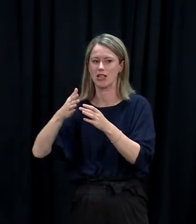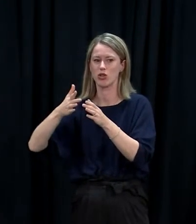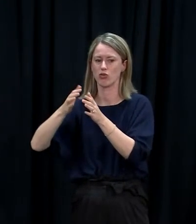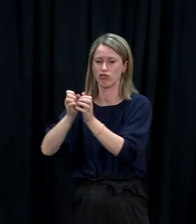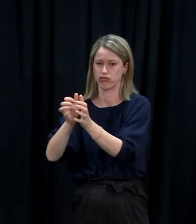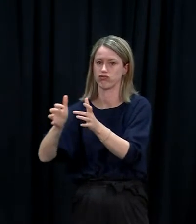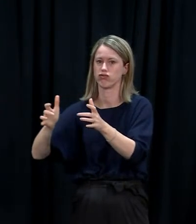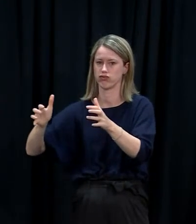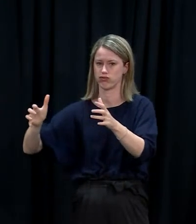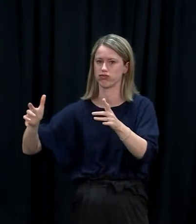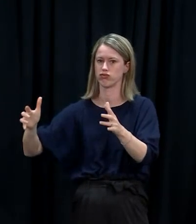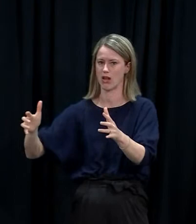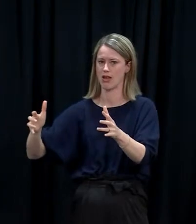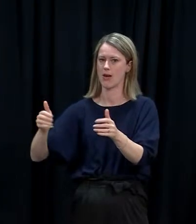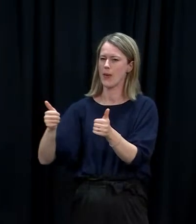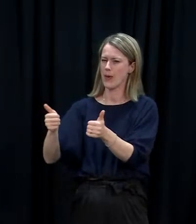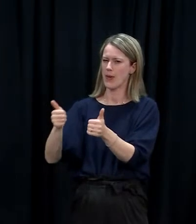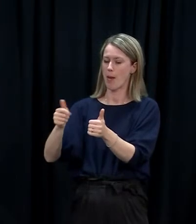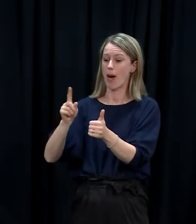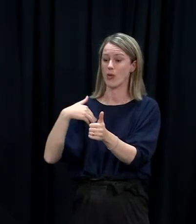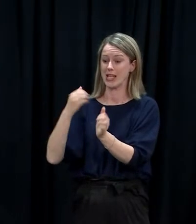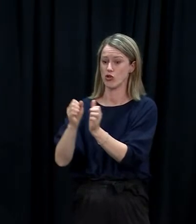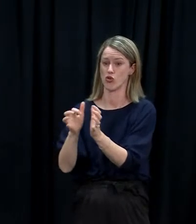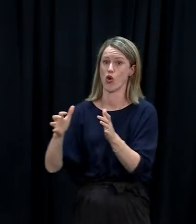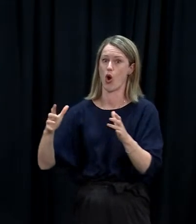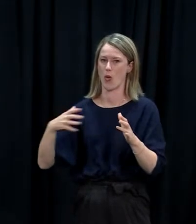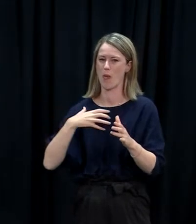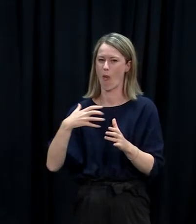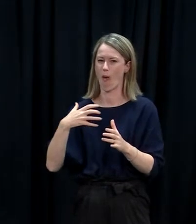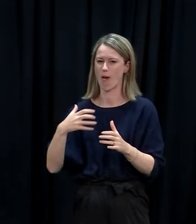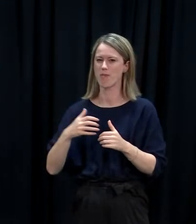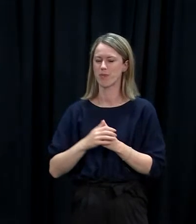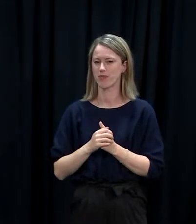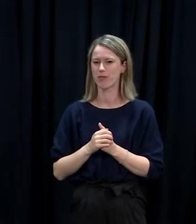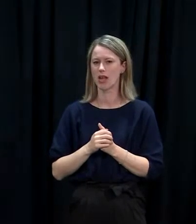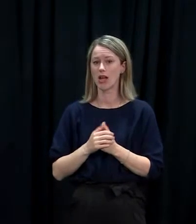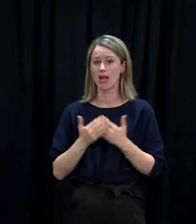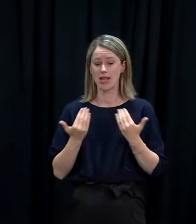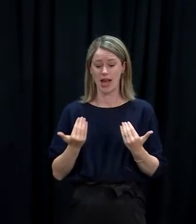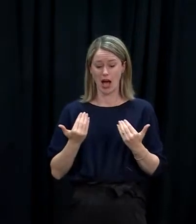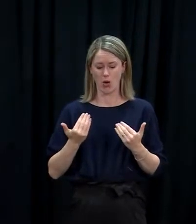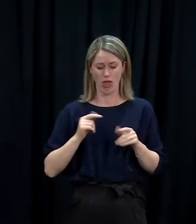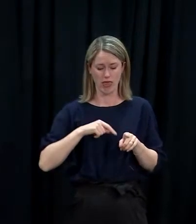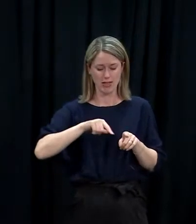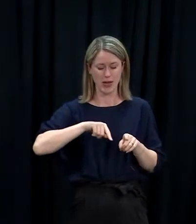see them come up further. So one of the things that we will be doing between now and the end of this